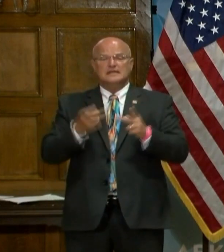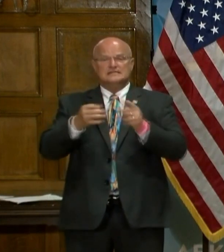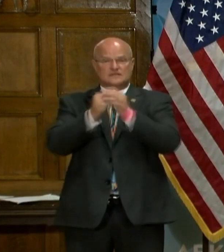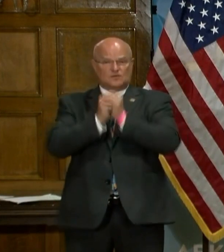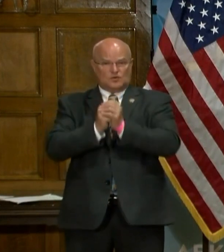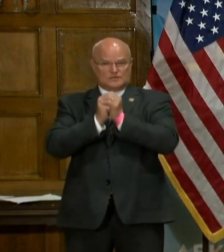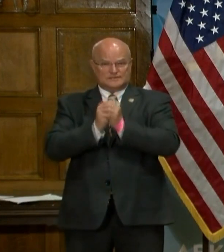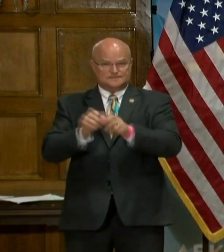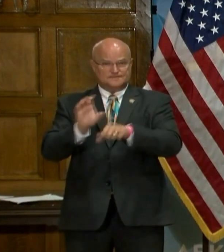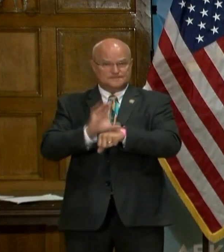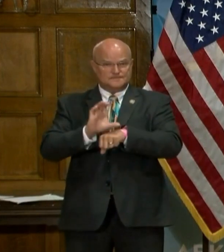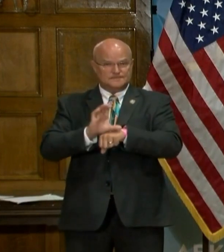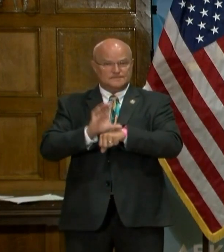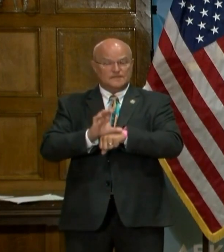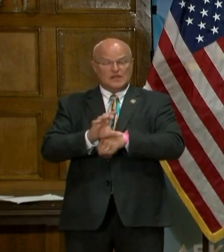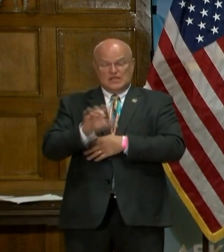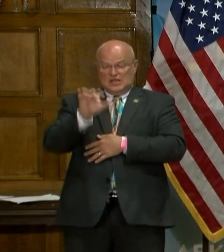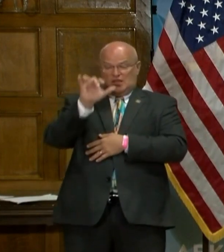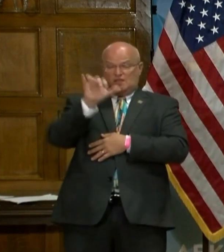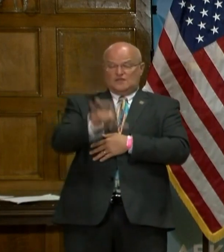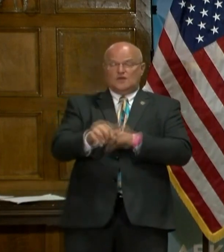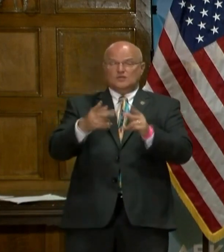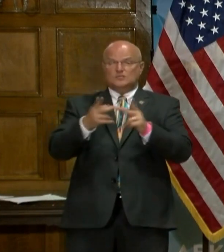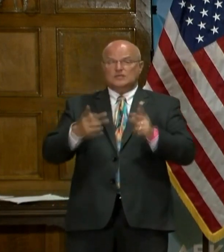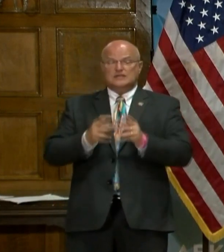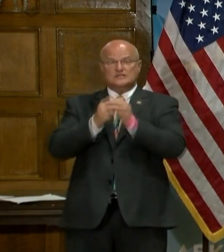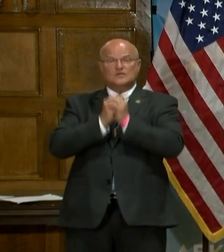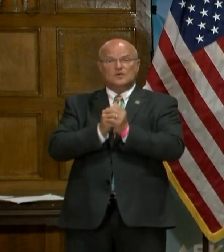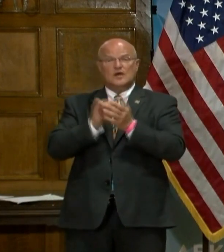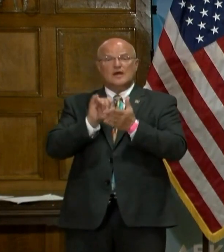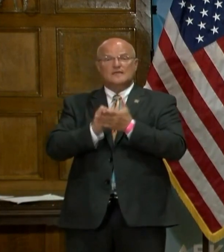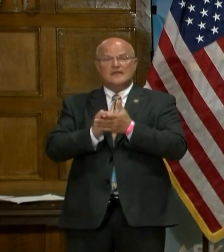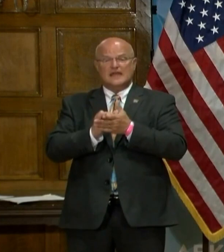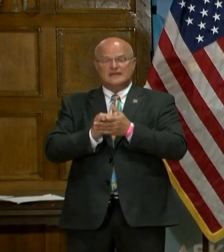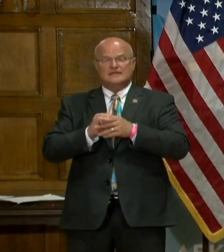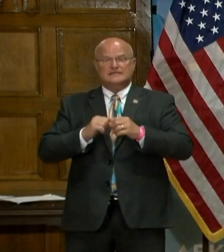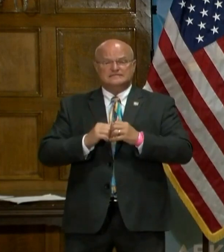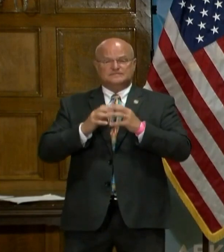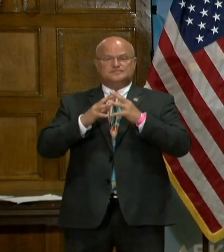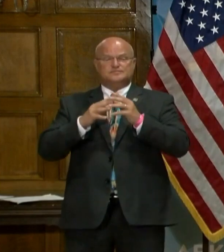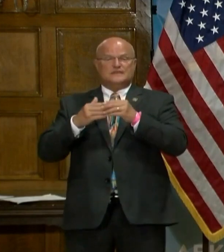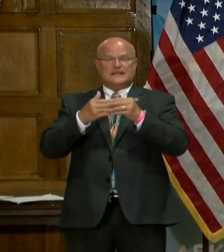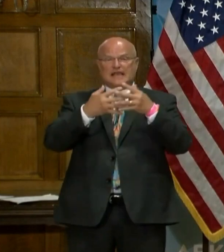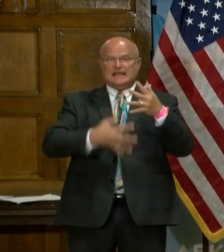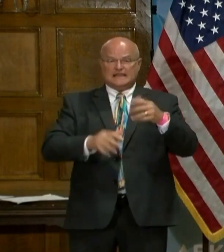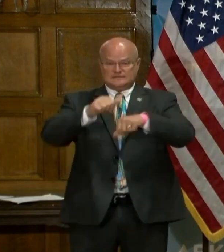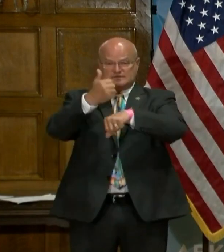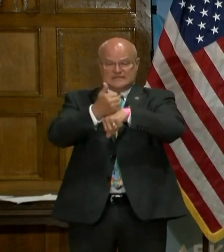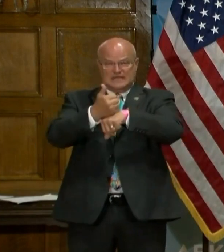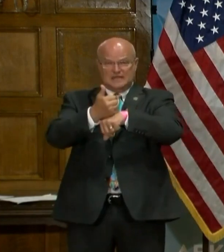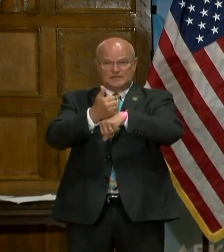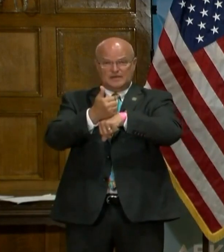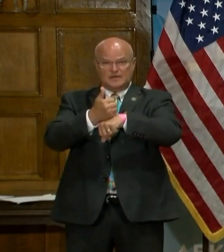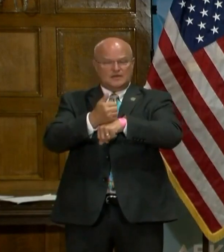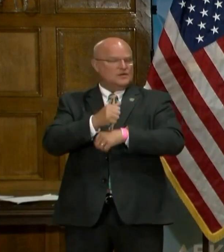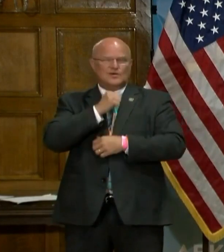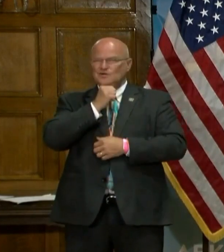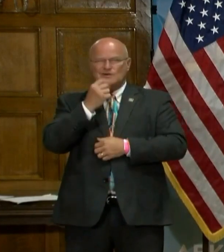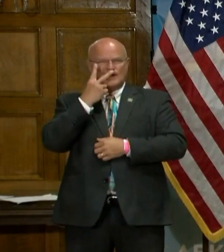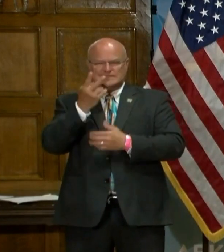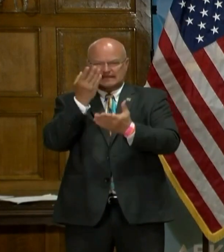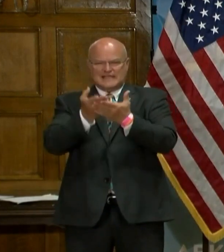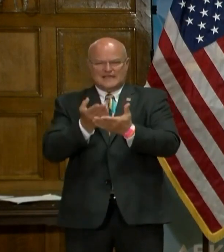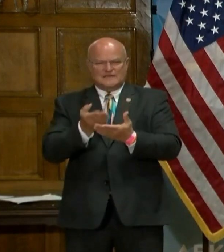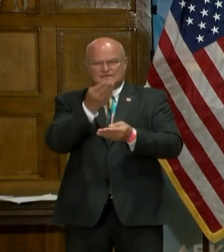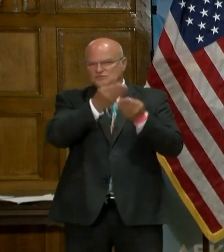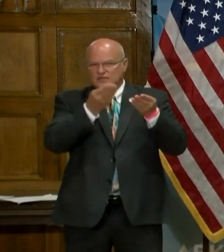worship. Now, those places of worship that have implemented the guidelines that we put out, we're not seeing